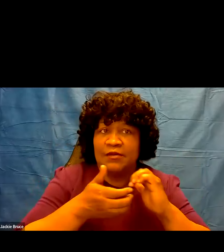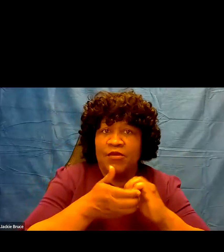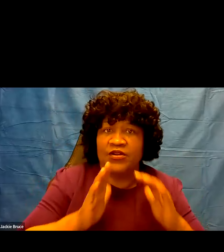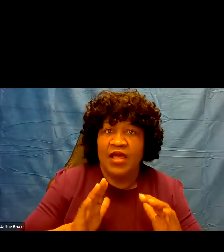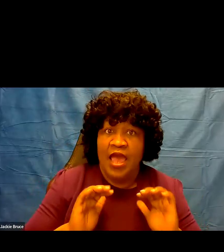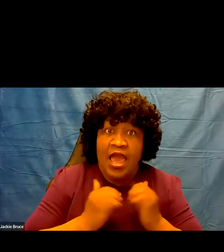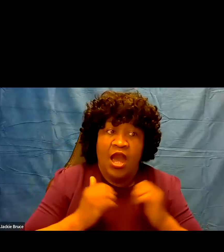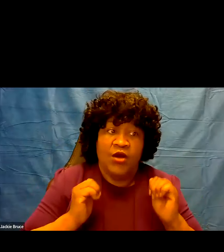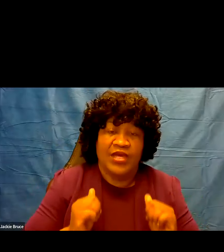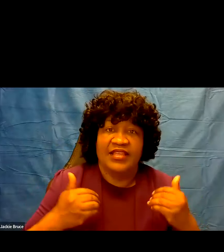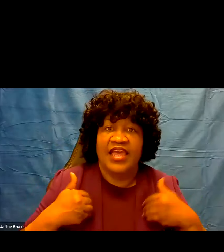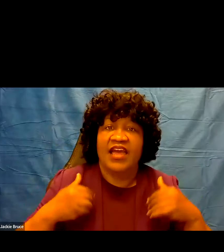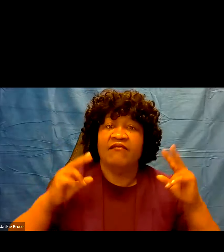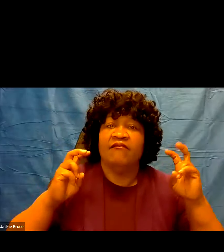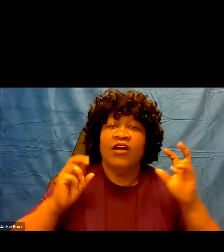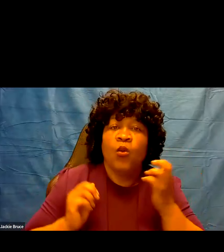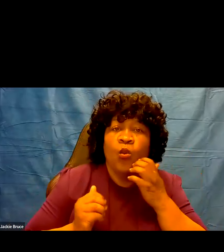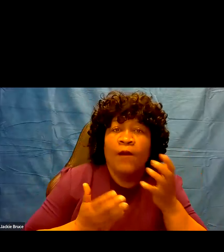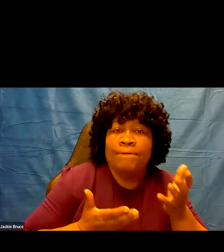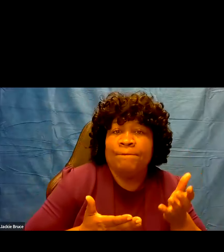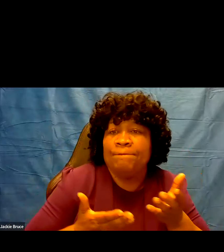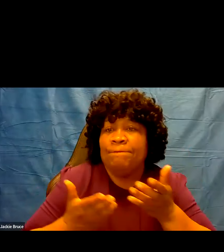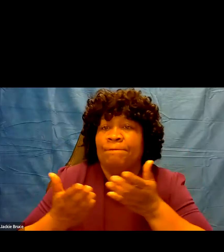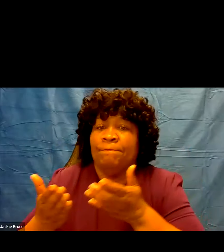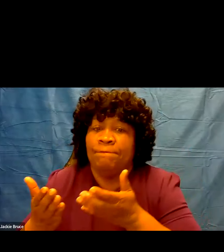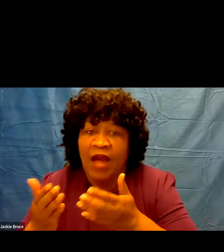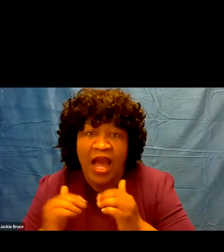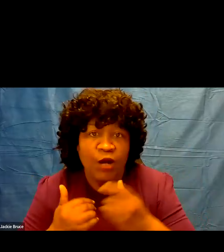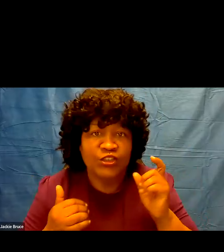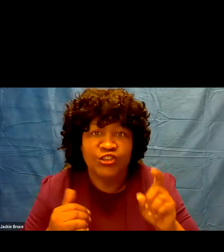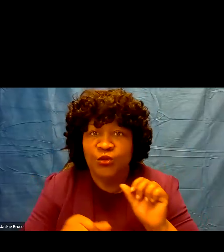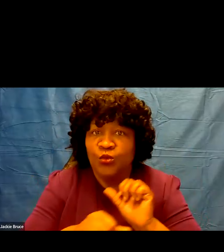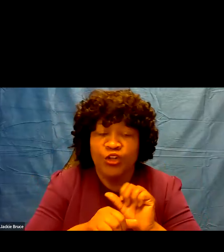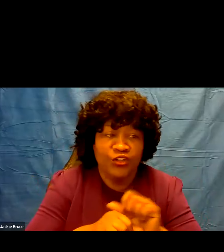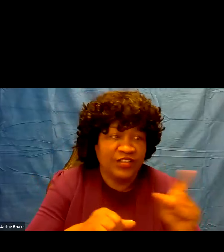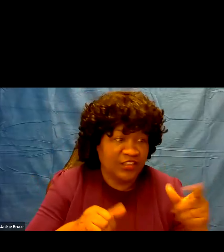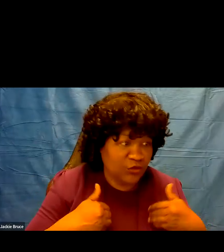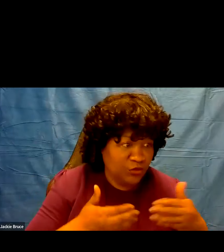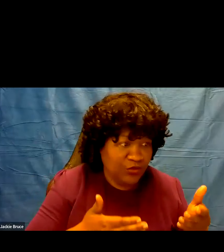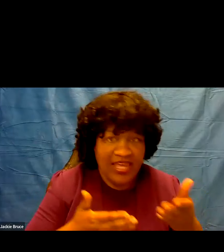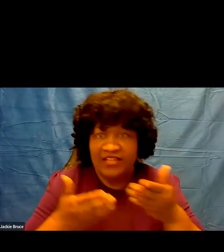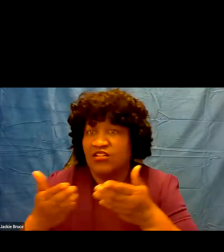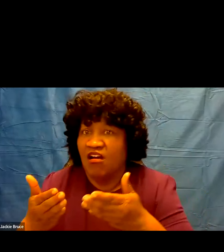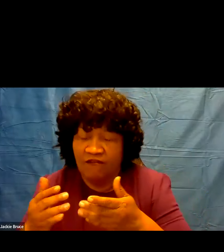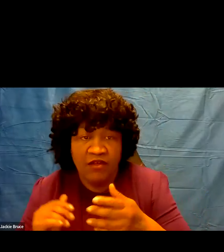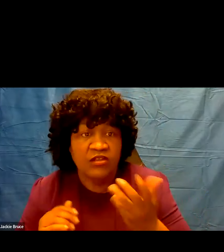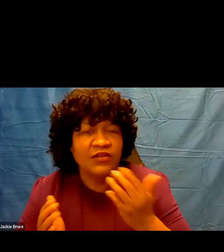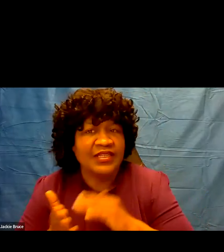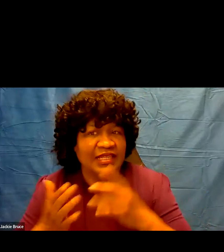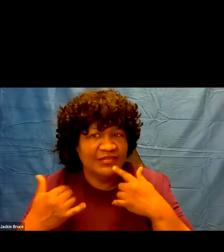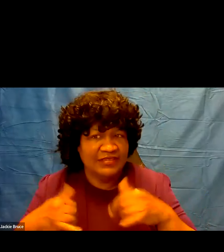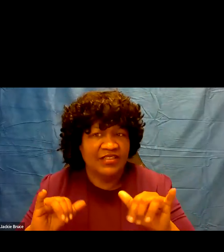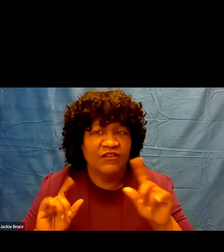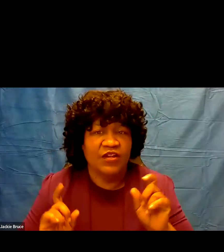handoff to MRSS, or how that should work. I think the question still